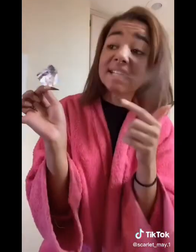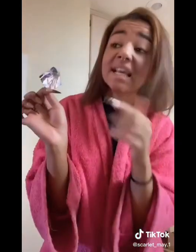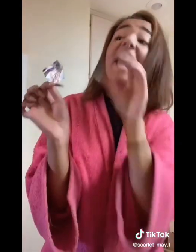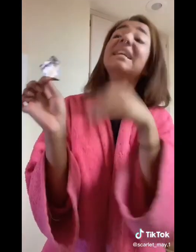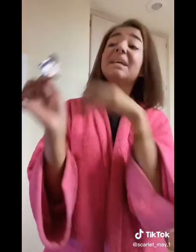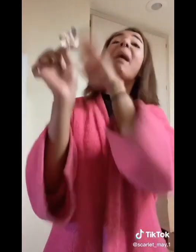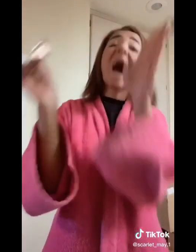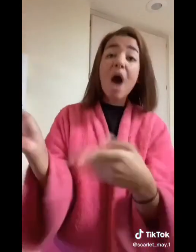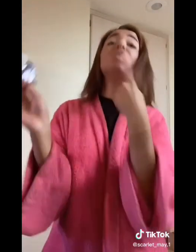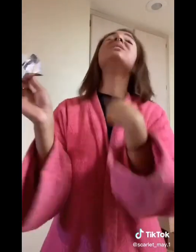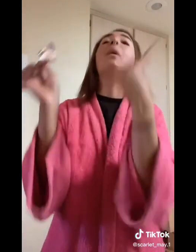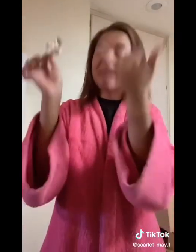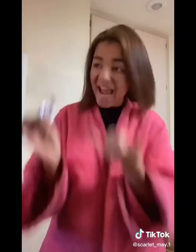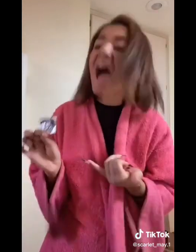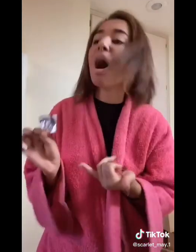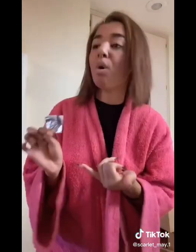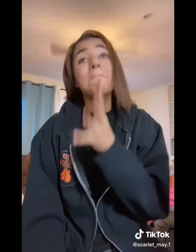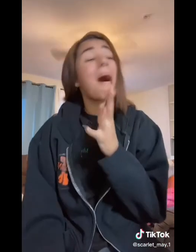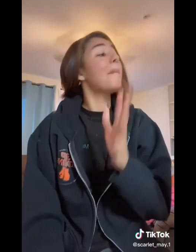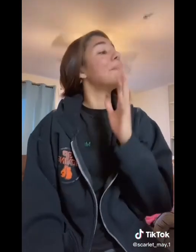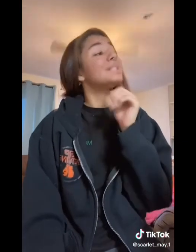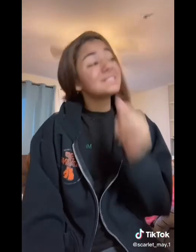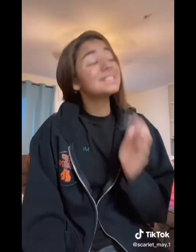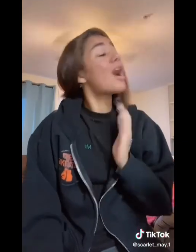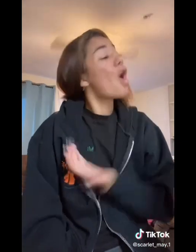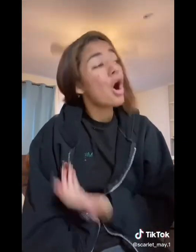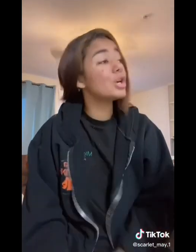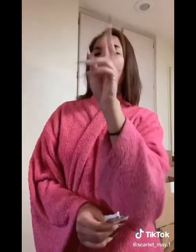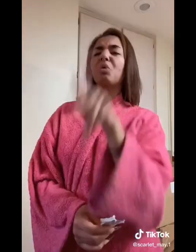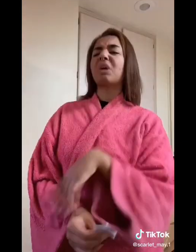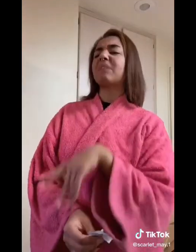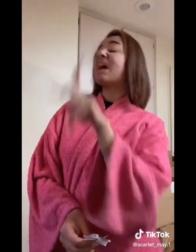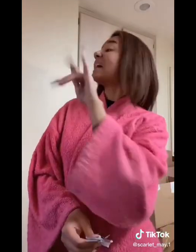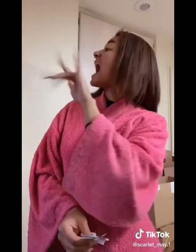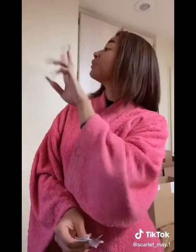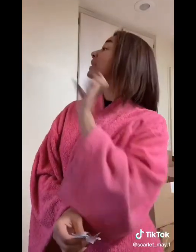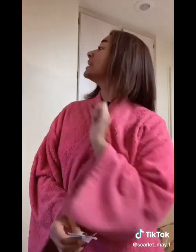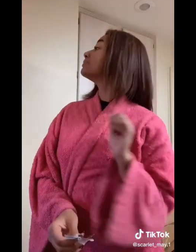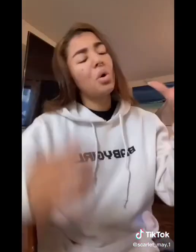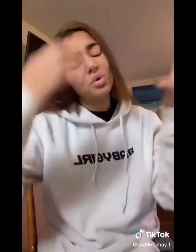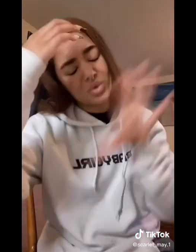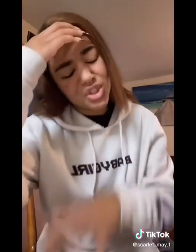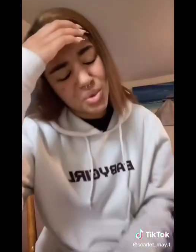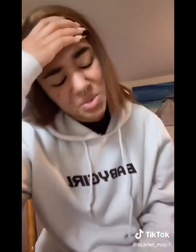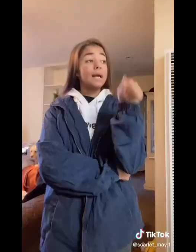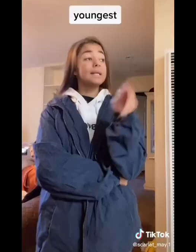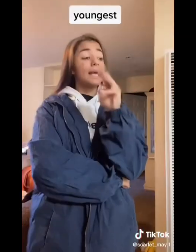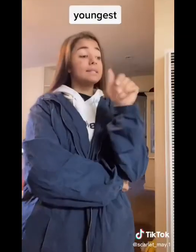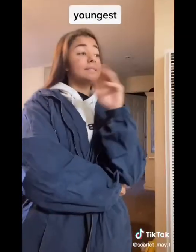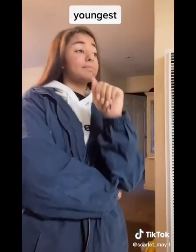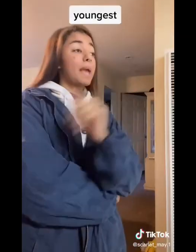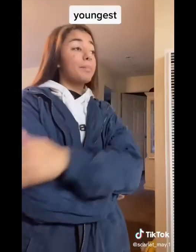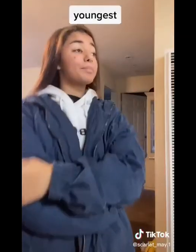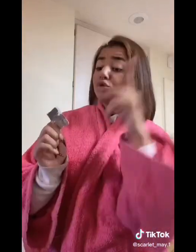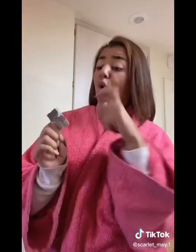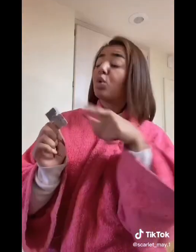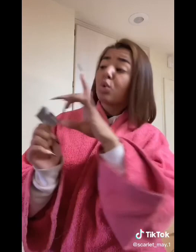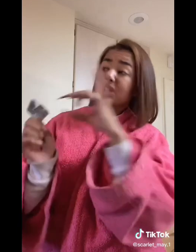is in my house, and I mean now. Mama, it's not ours. Okay. Kyrie. Oh, shit. Yes, ma'am. Do you know who this belongs